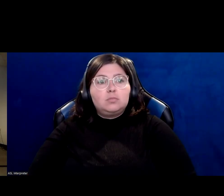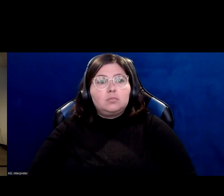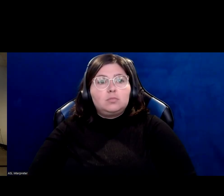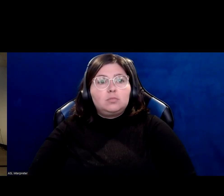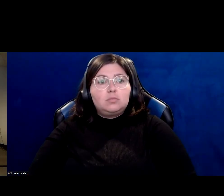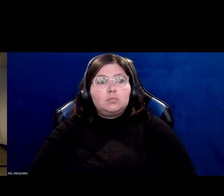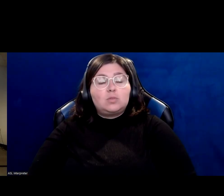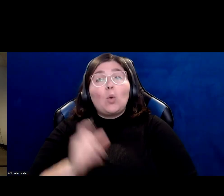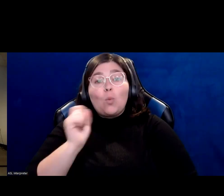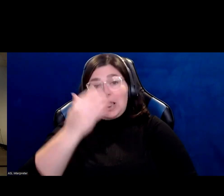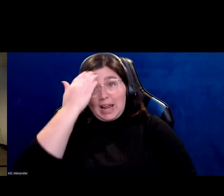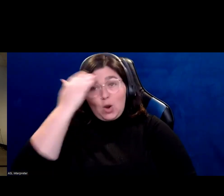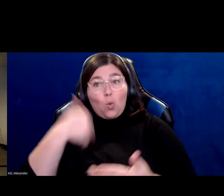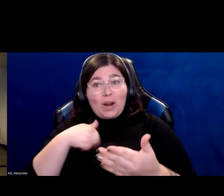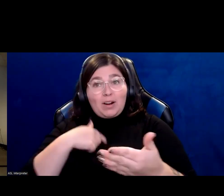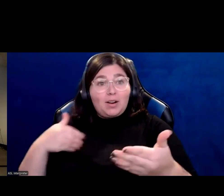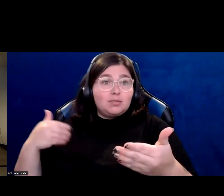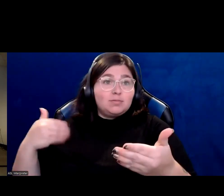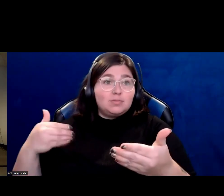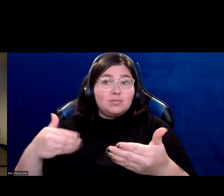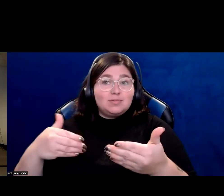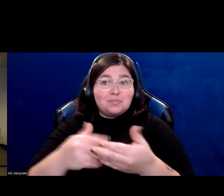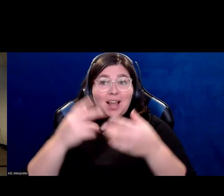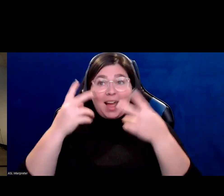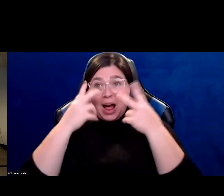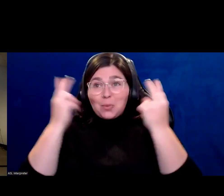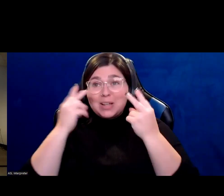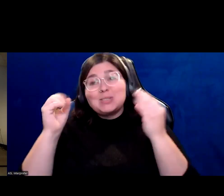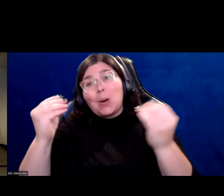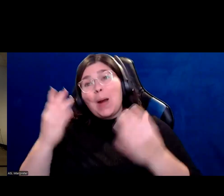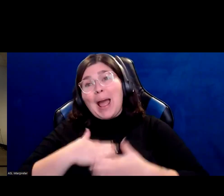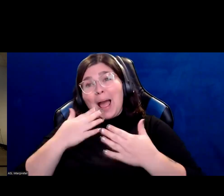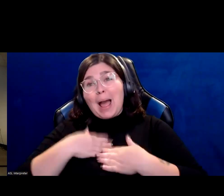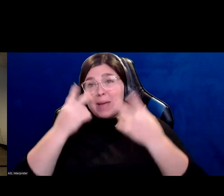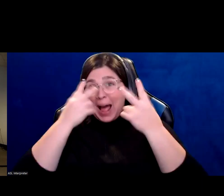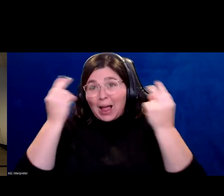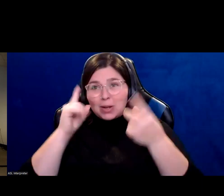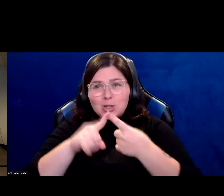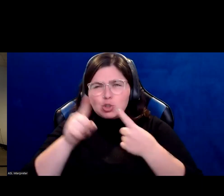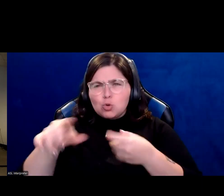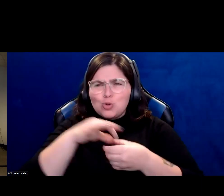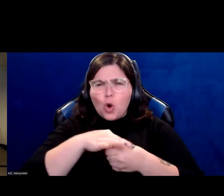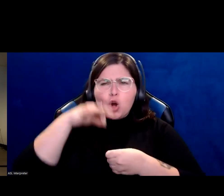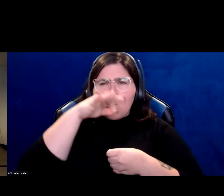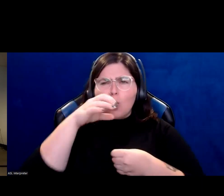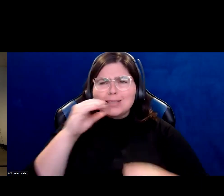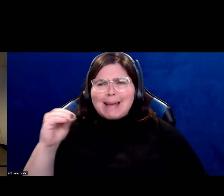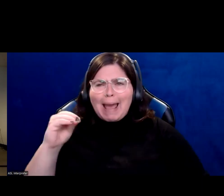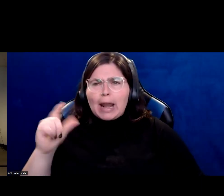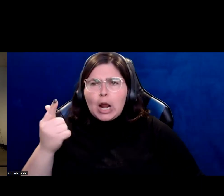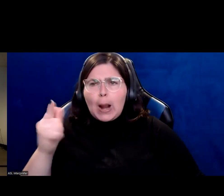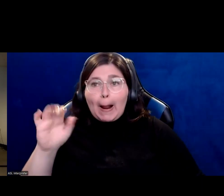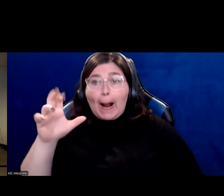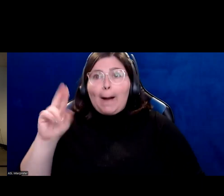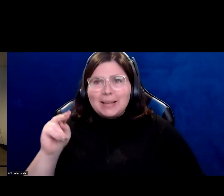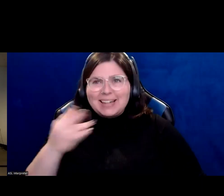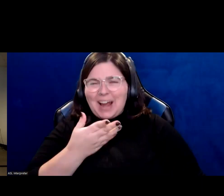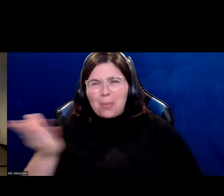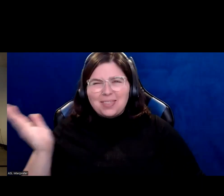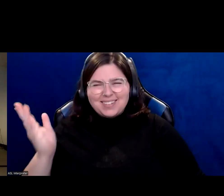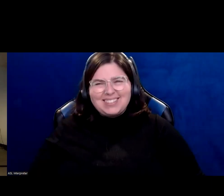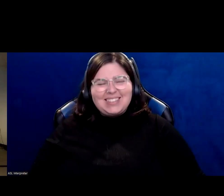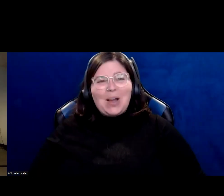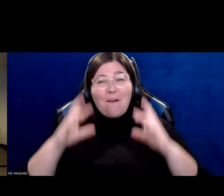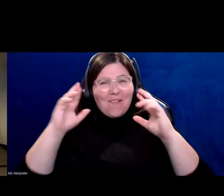Well, I know we're coming up on Halloween, so happy Halloween to all you ghosts and goblins out there. Hopefully it'll be